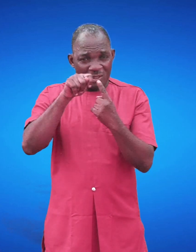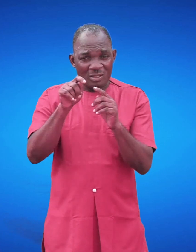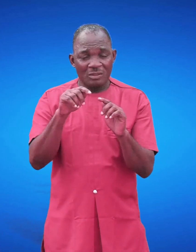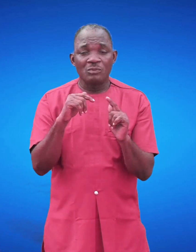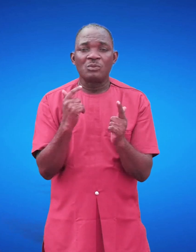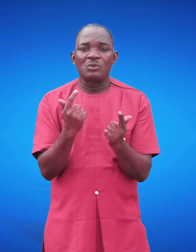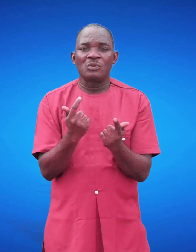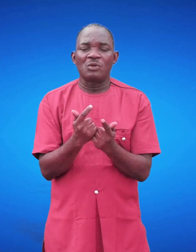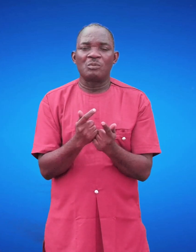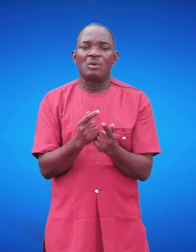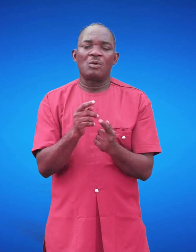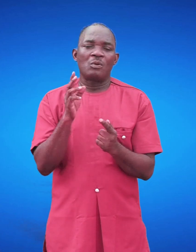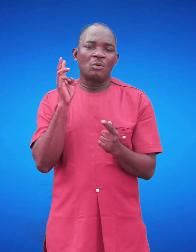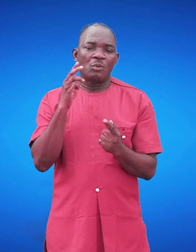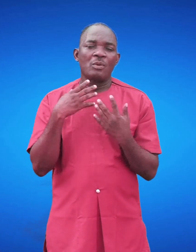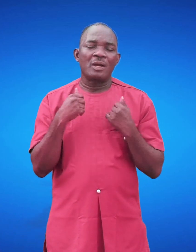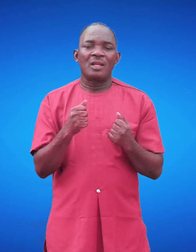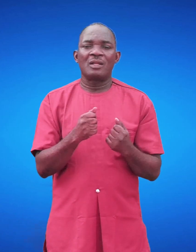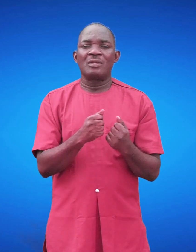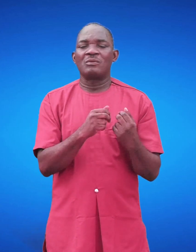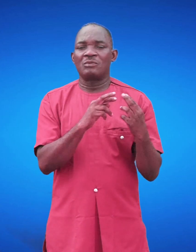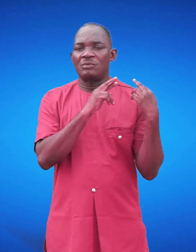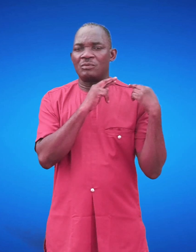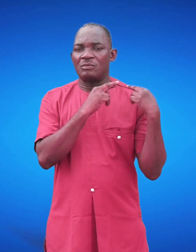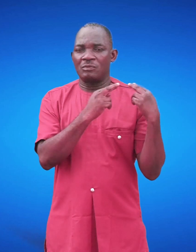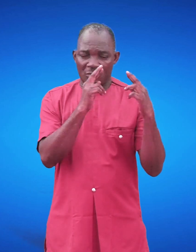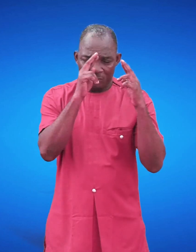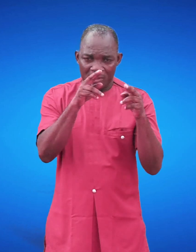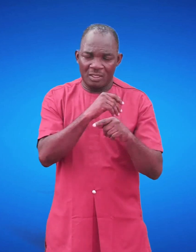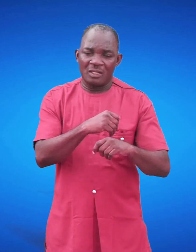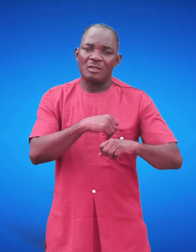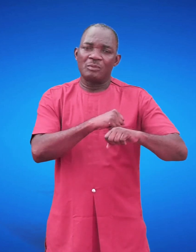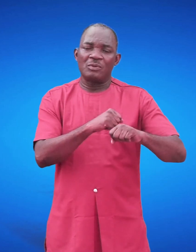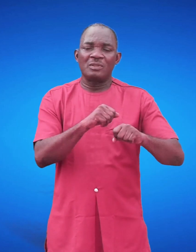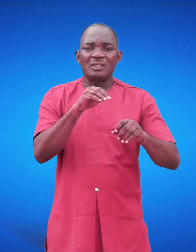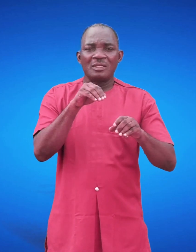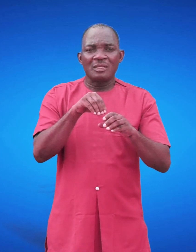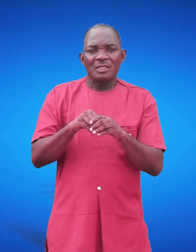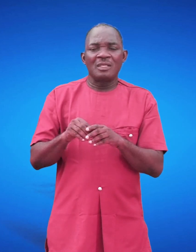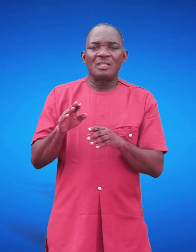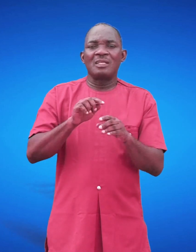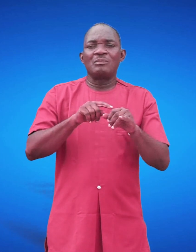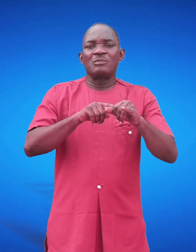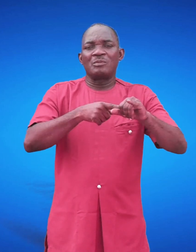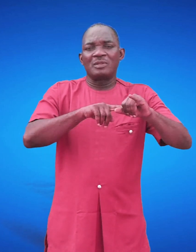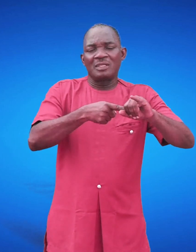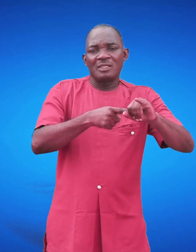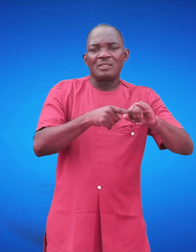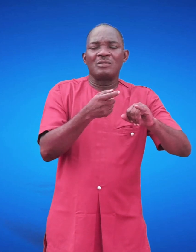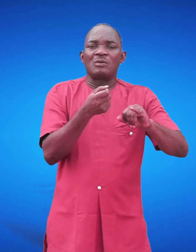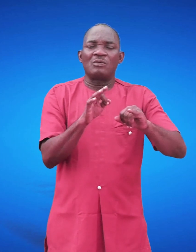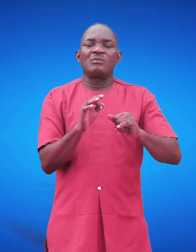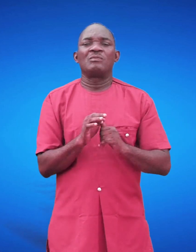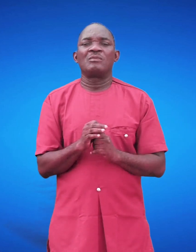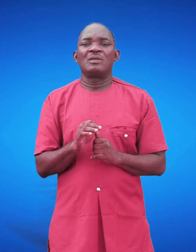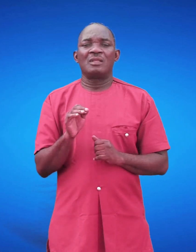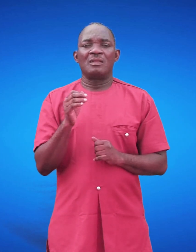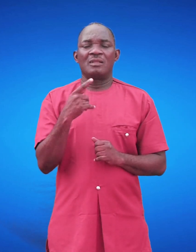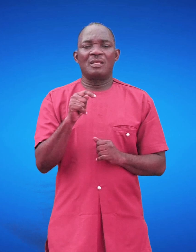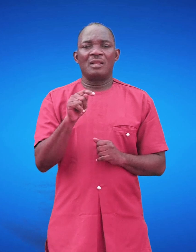are respected and protected in the implementation of the LEAP